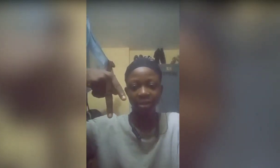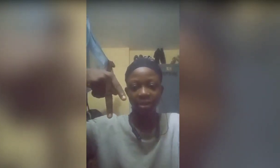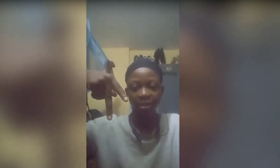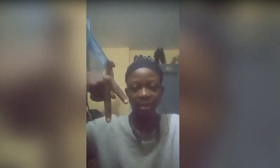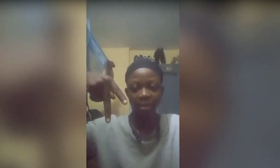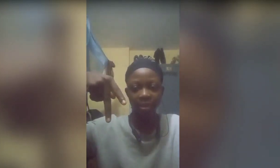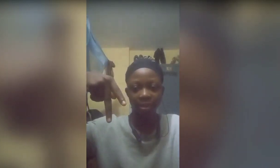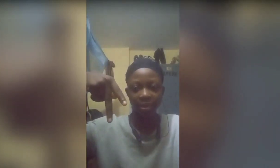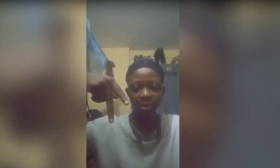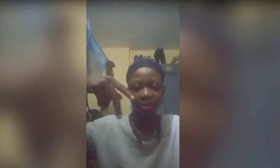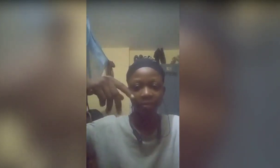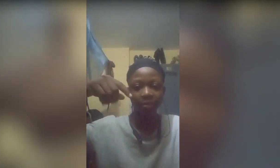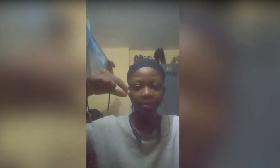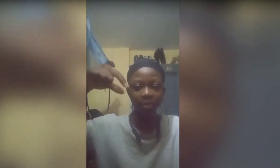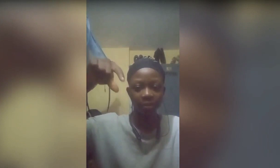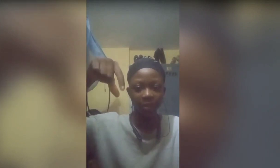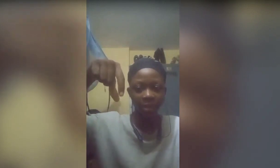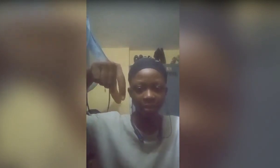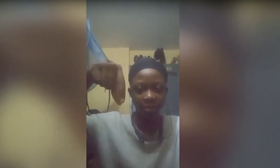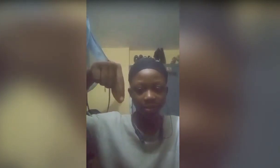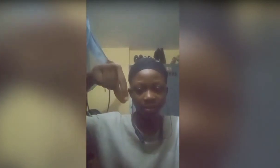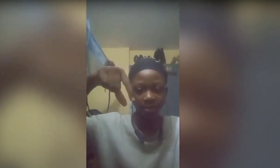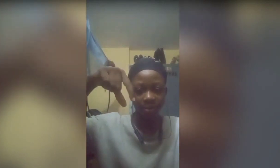Q, R,